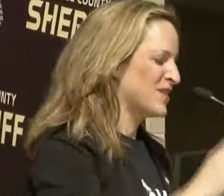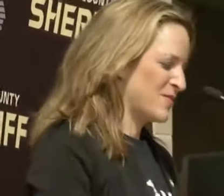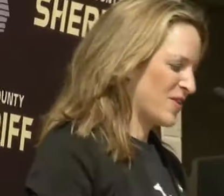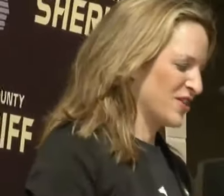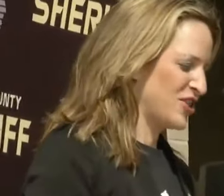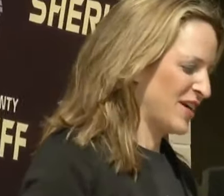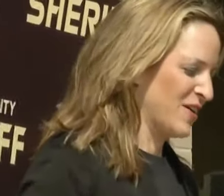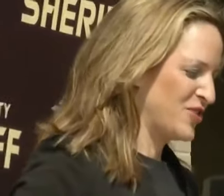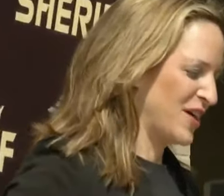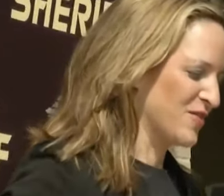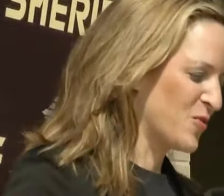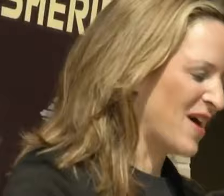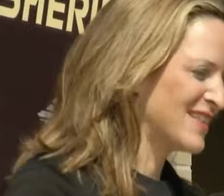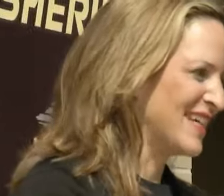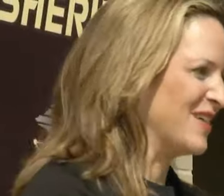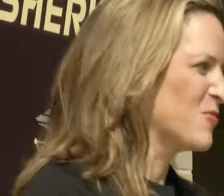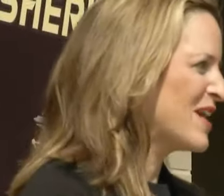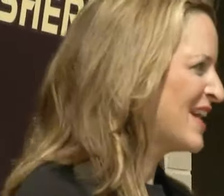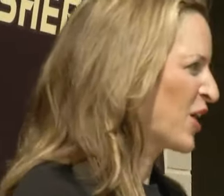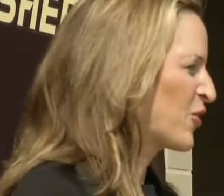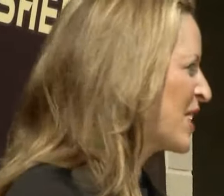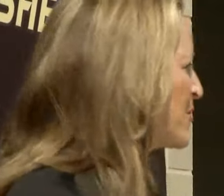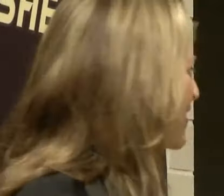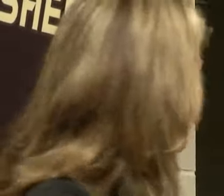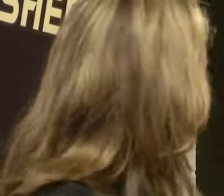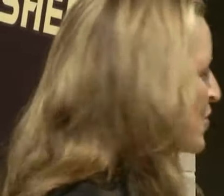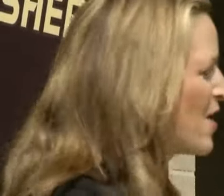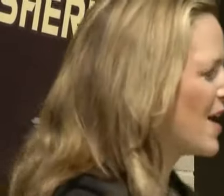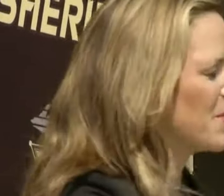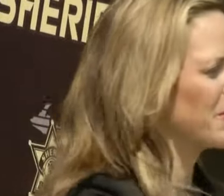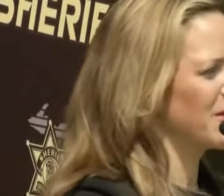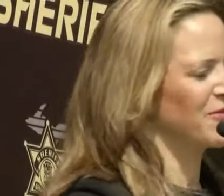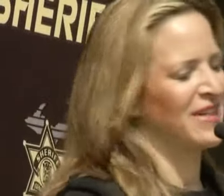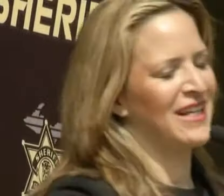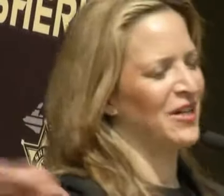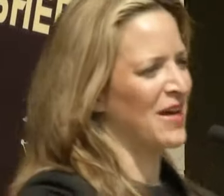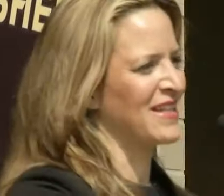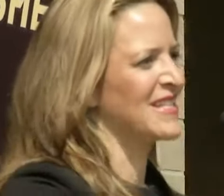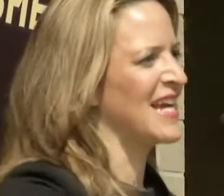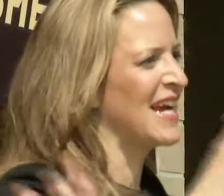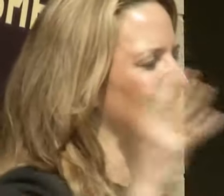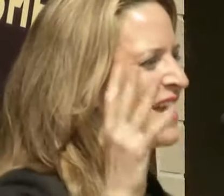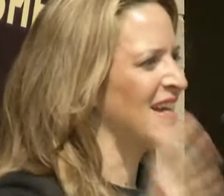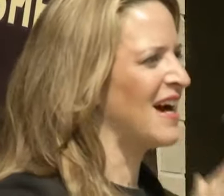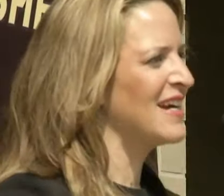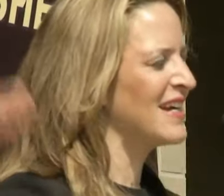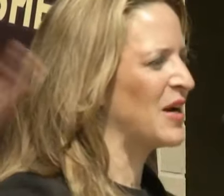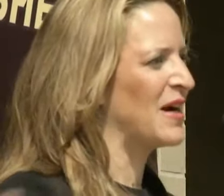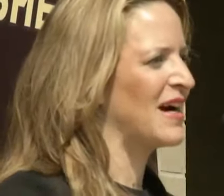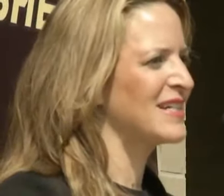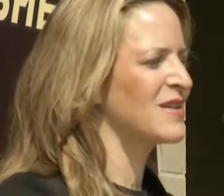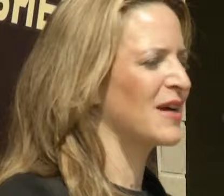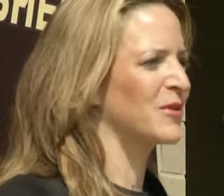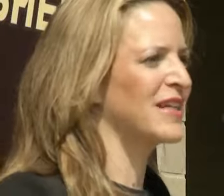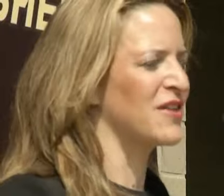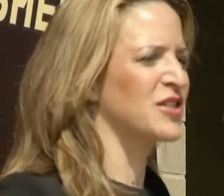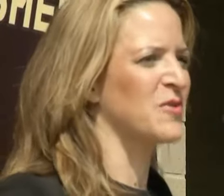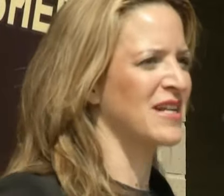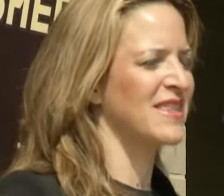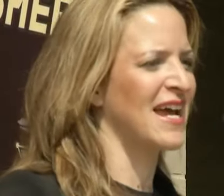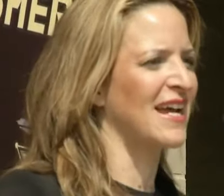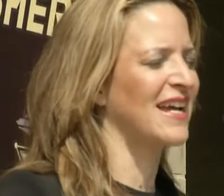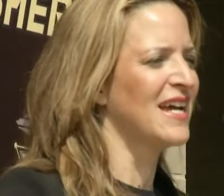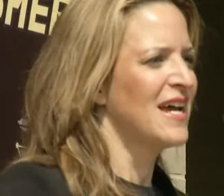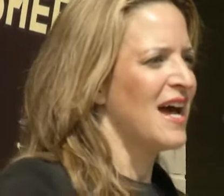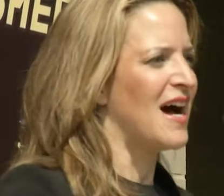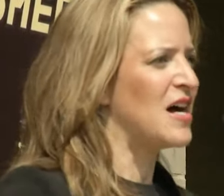Well, let's give it up to our Sheriff Swanson. What an incredible leader you are, both in Flint and around the state. And I really also